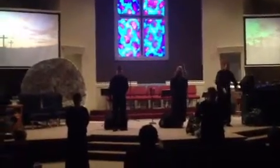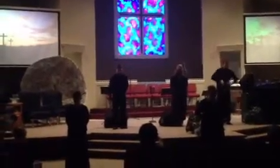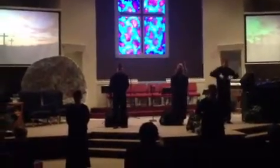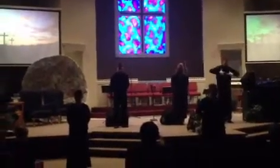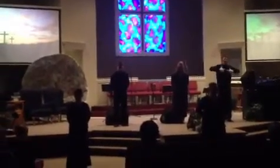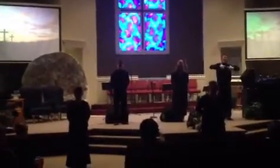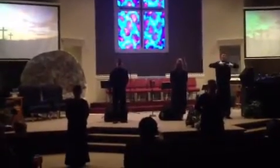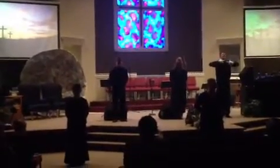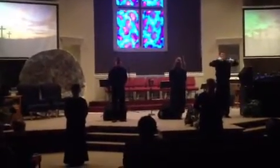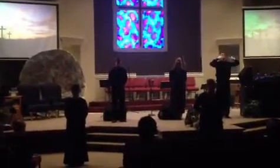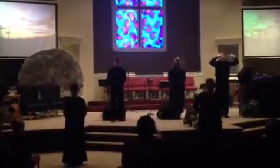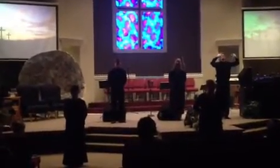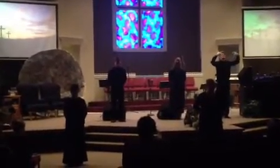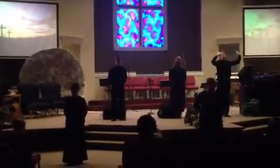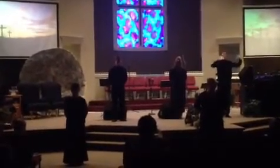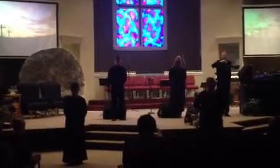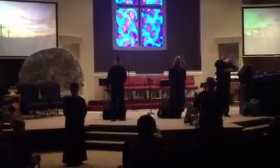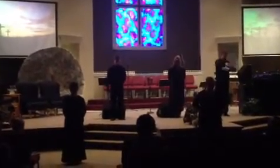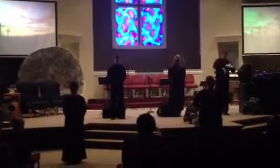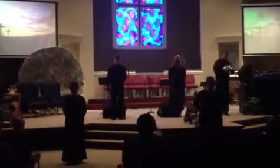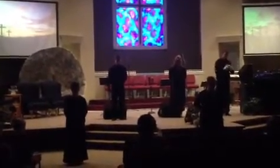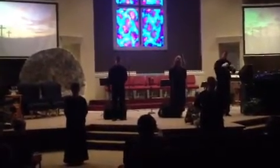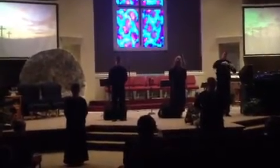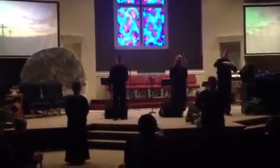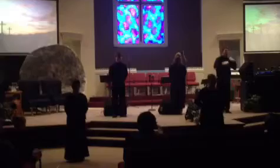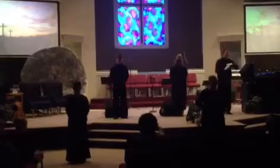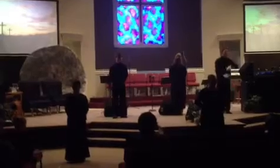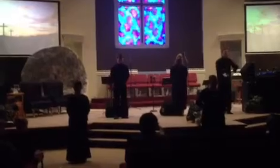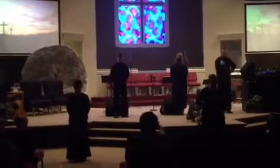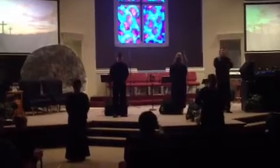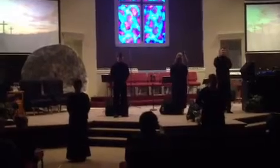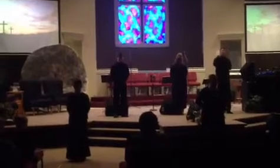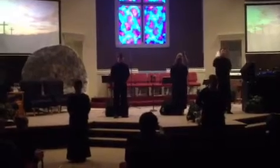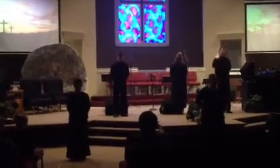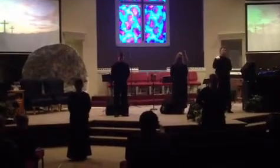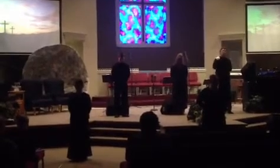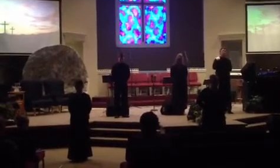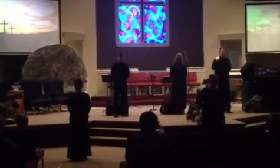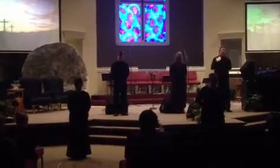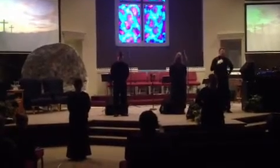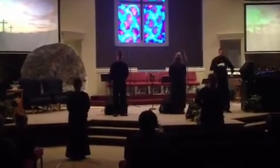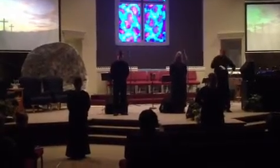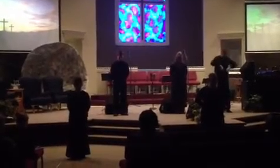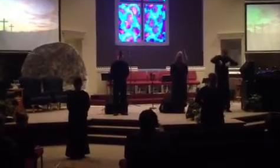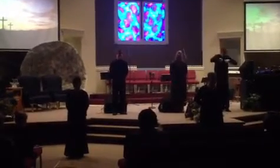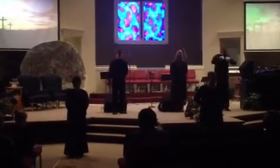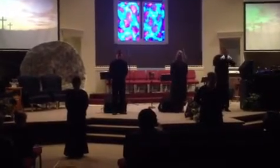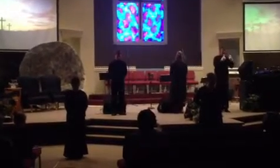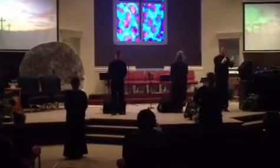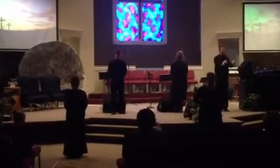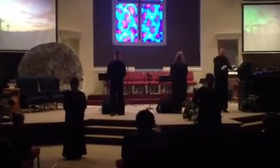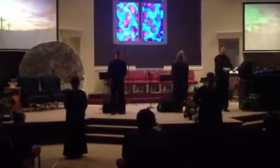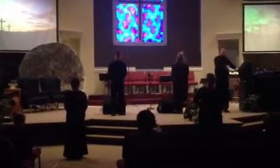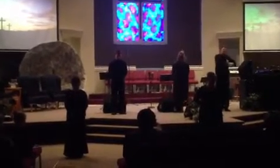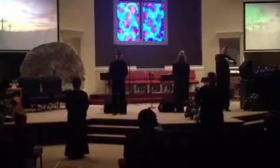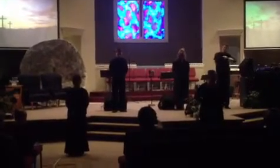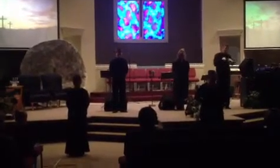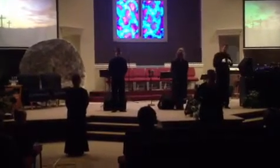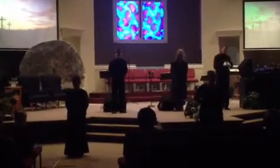life and all I've been through, the sin in my heart